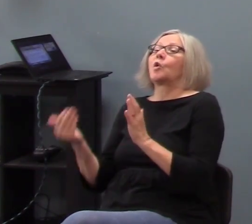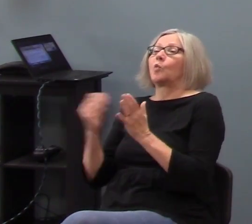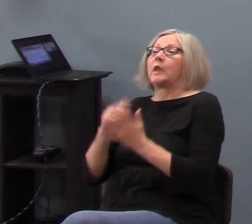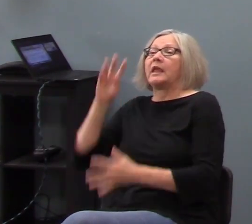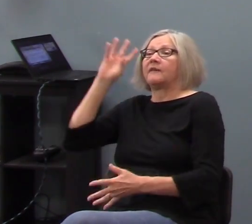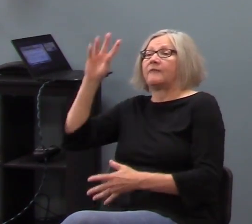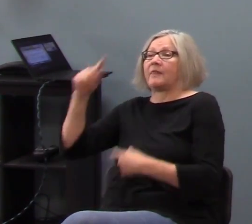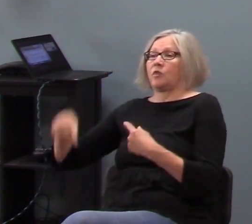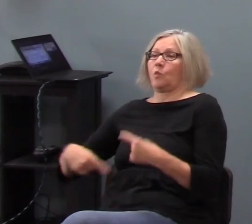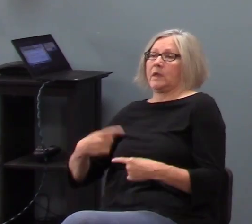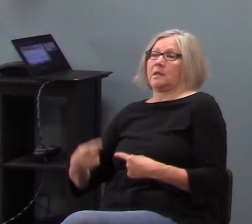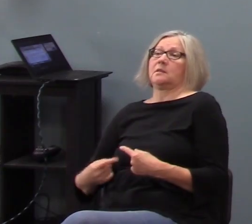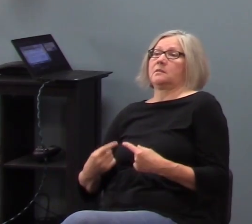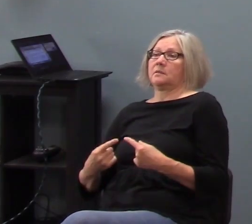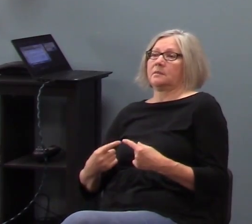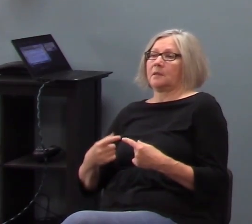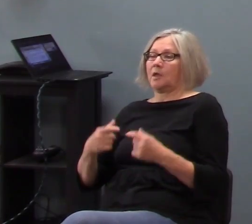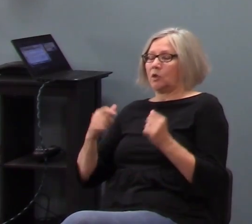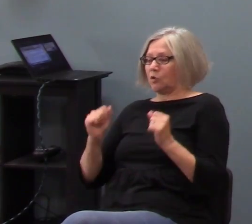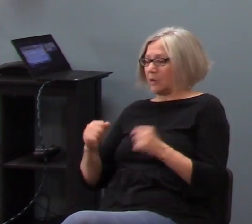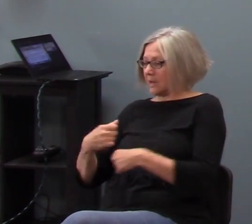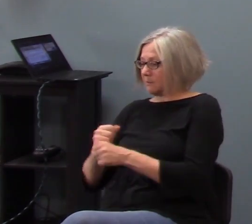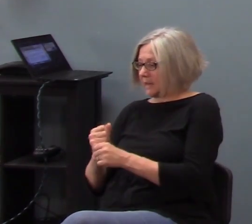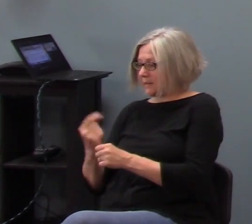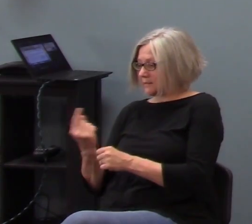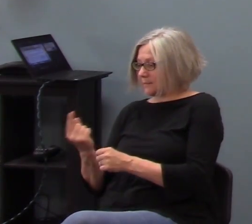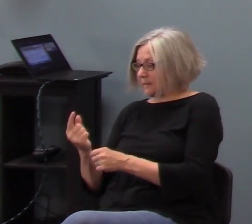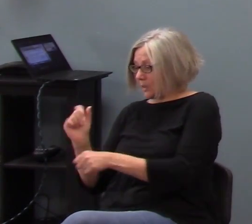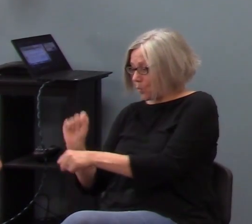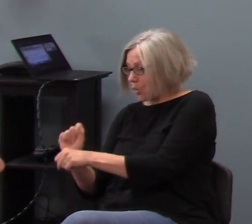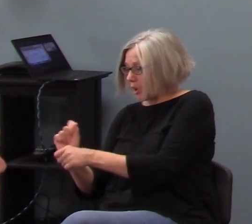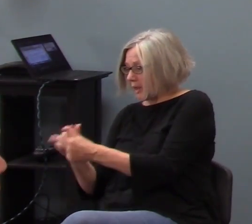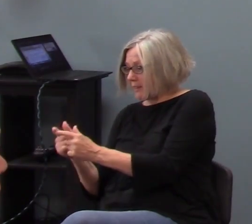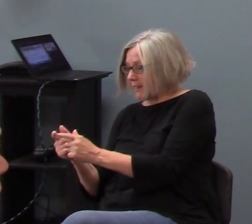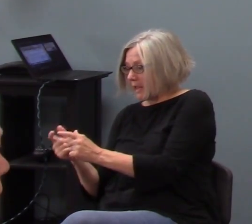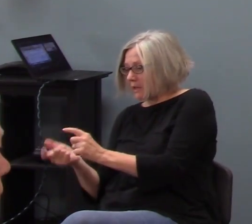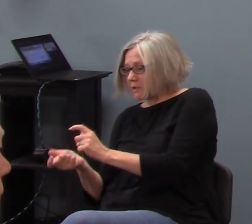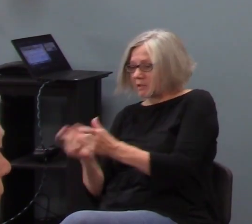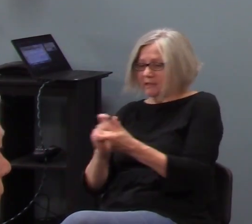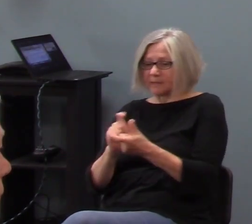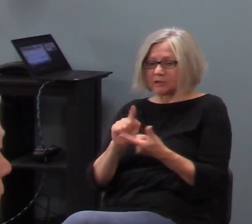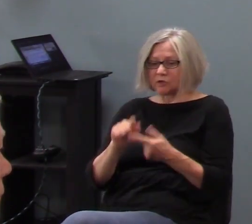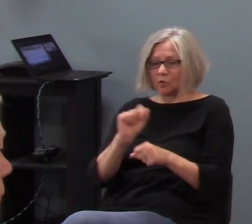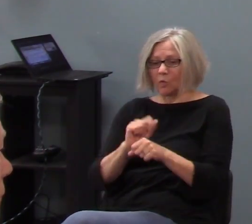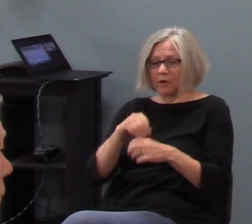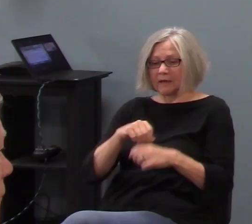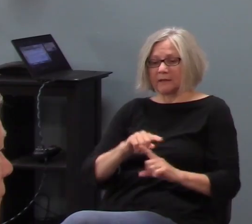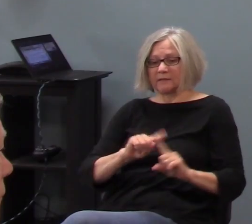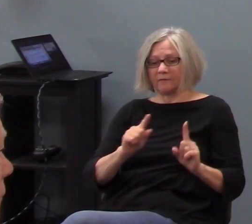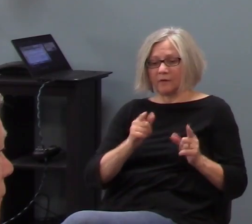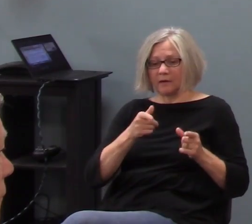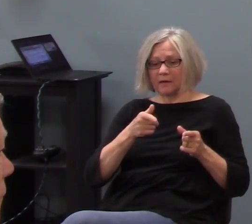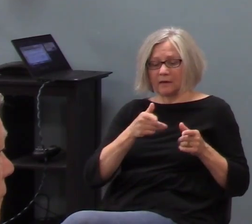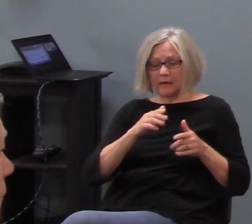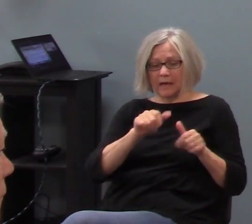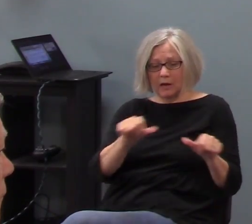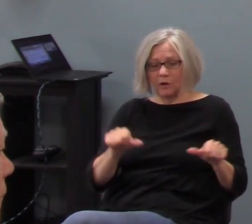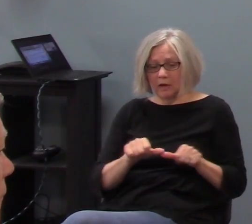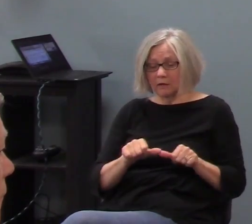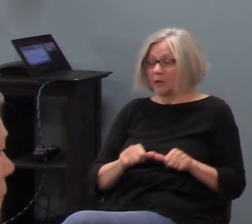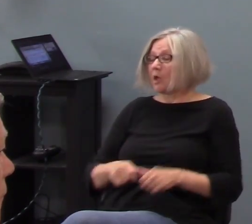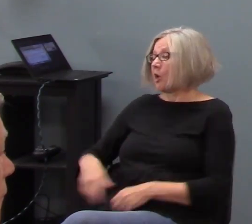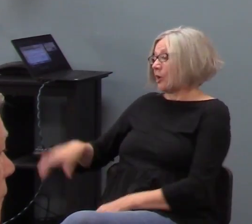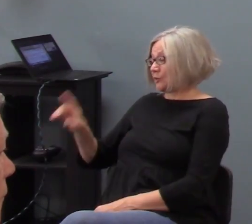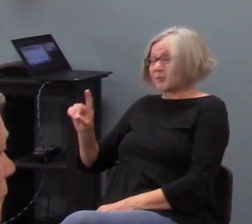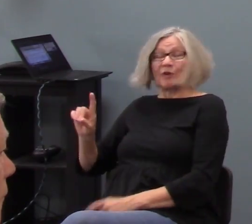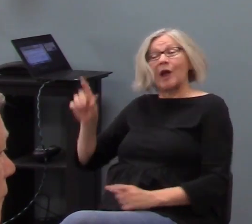that works, and you can use it maybe in a different way or in a different area. Yeah. So I'm guessing Darwin was a pretty smart guy, He was.